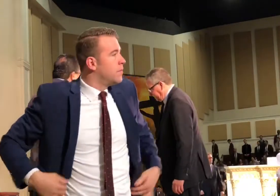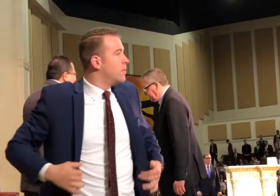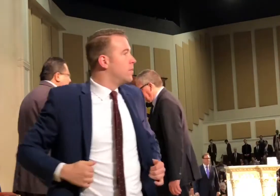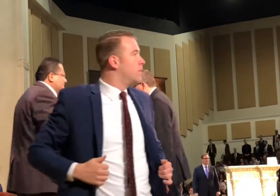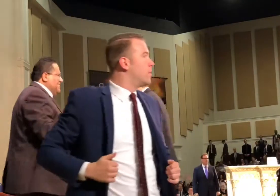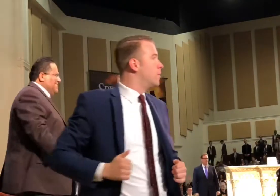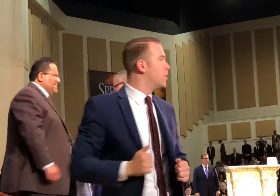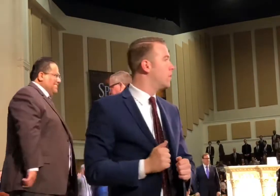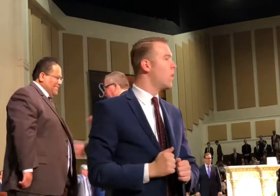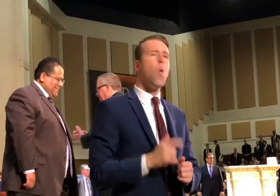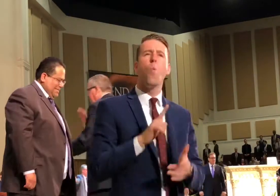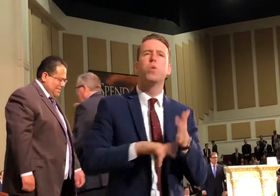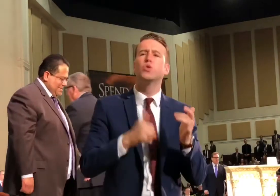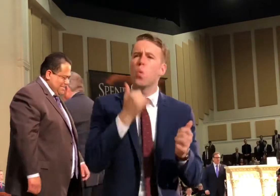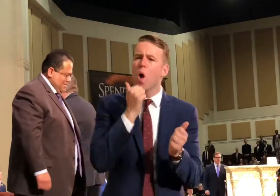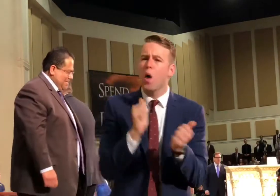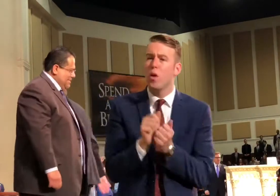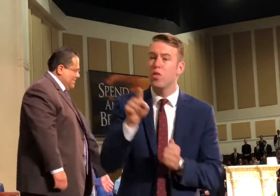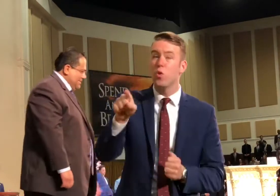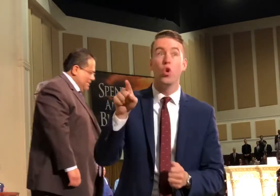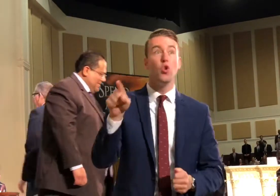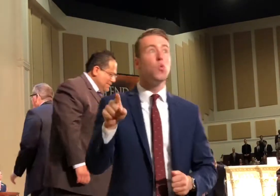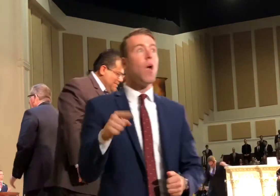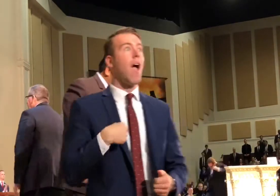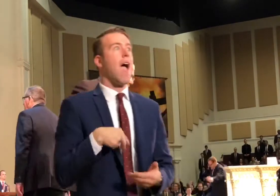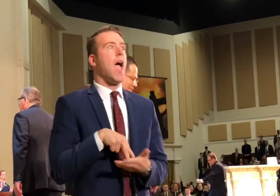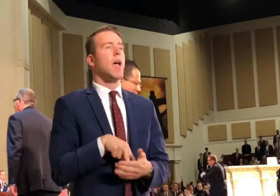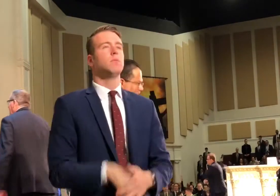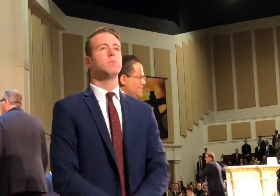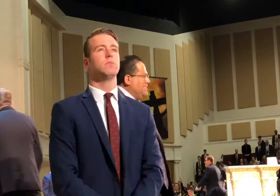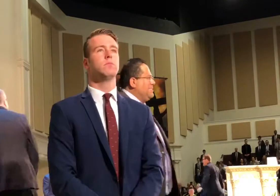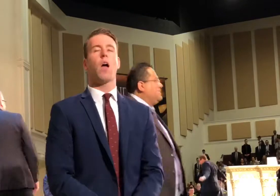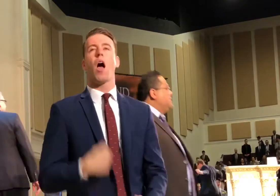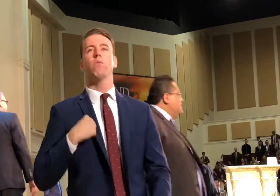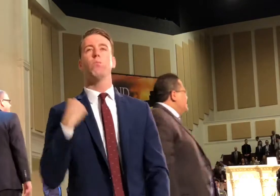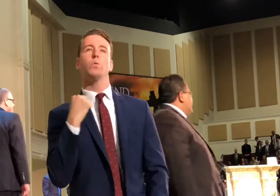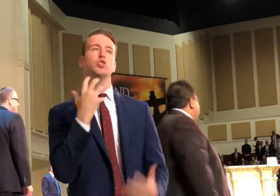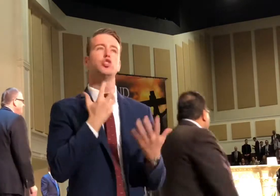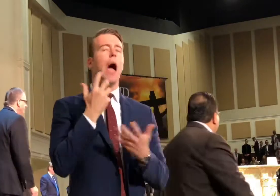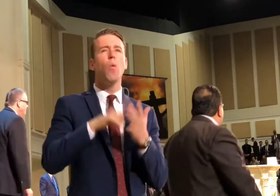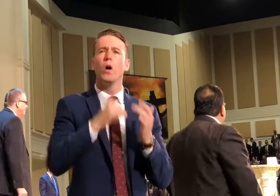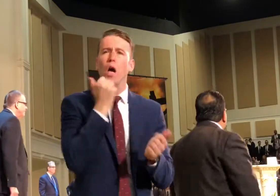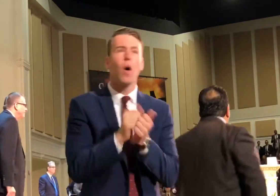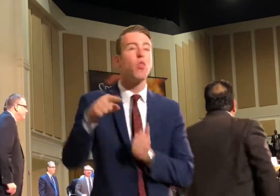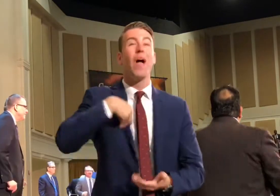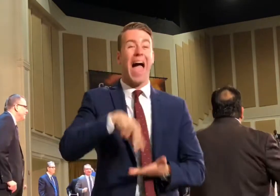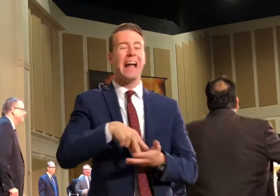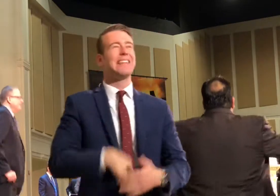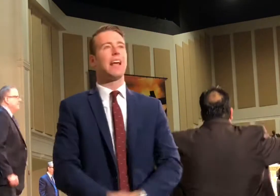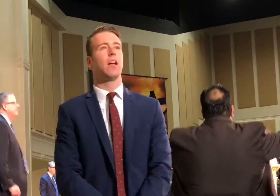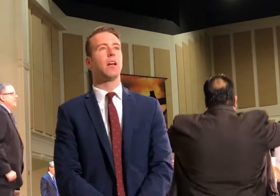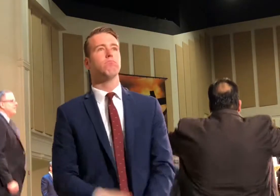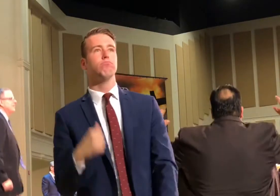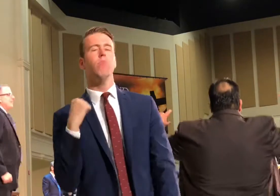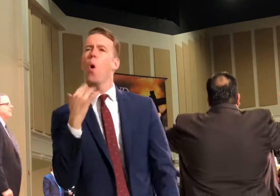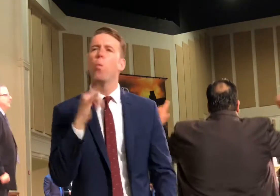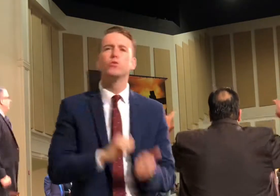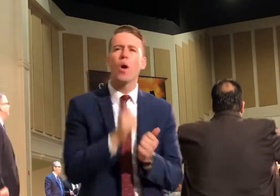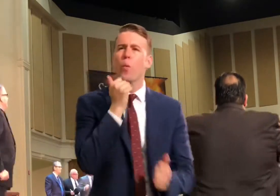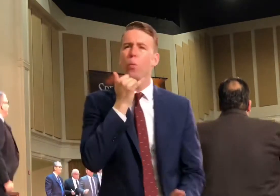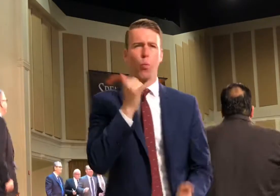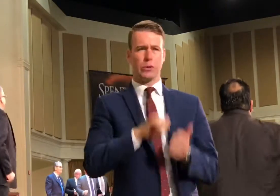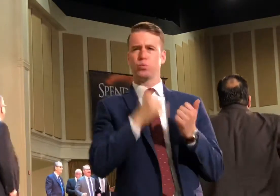What's wrong with you that you can't shout? What's wrong with you that you can't dance? What's wrong with